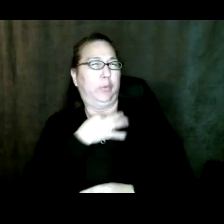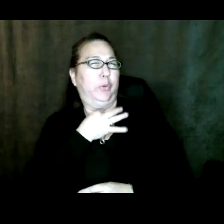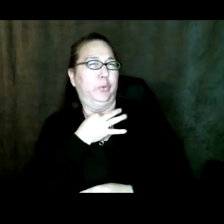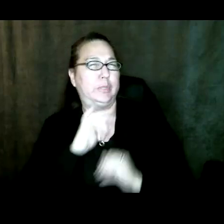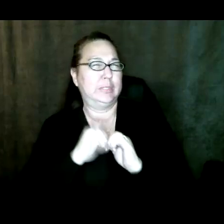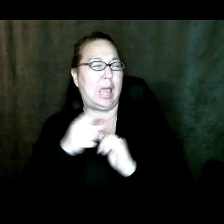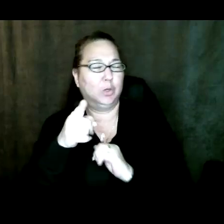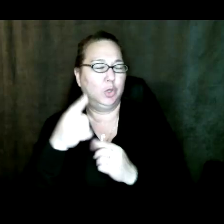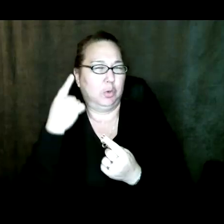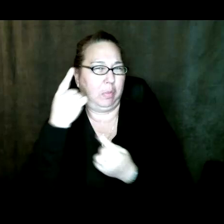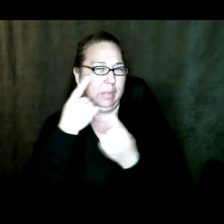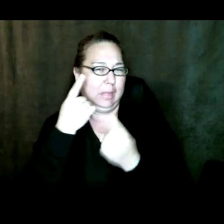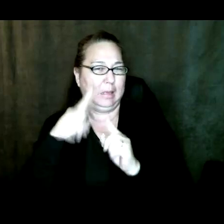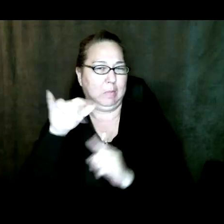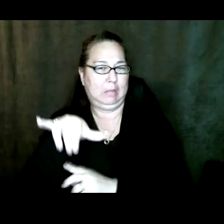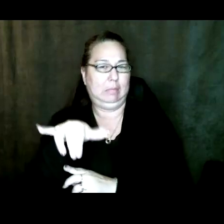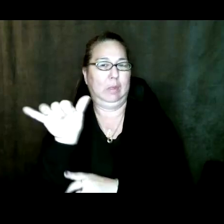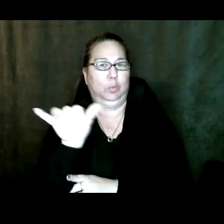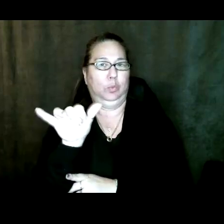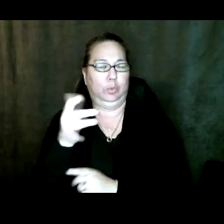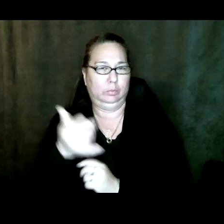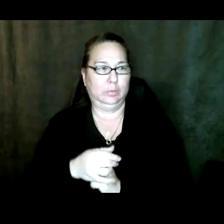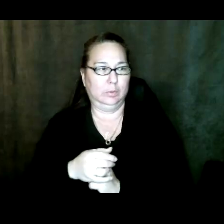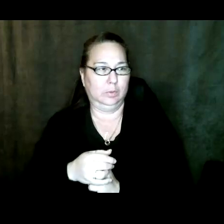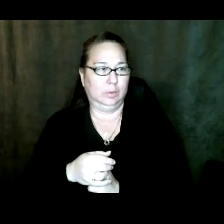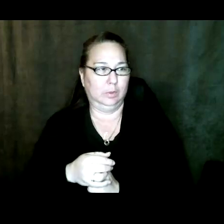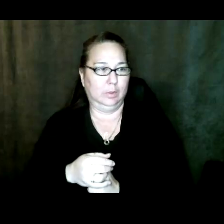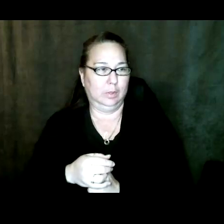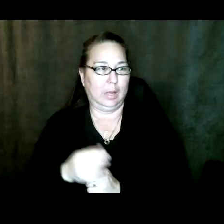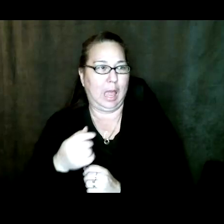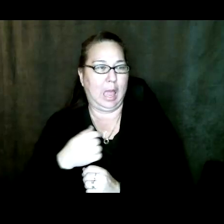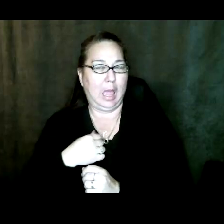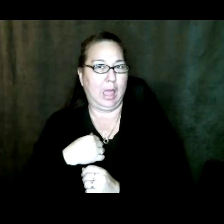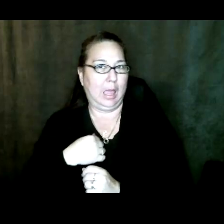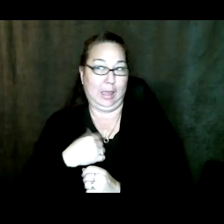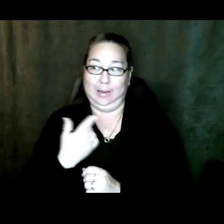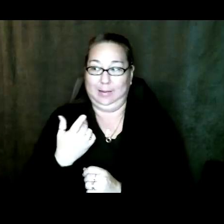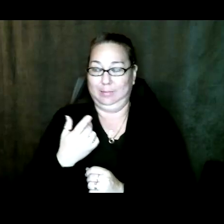about that also. And I'd be remiss if I didn't go back to your comment about the